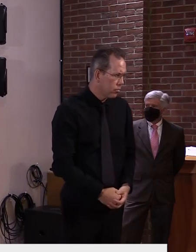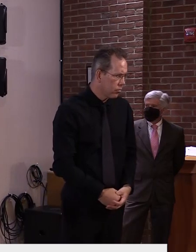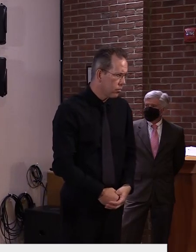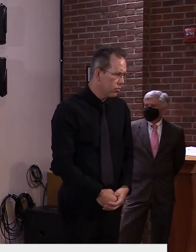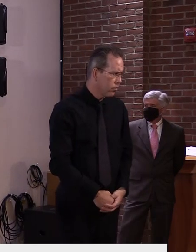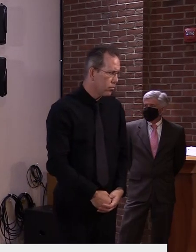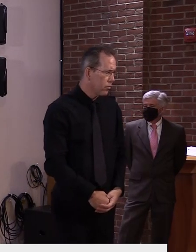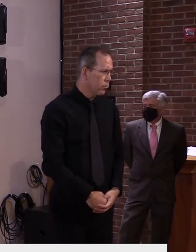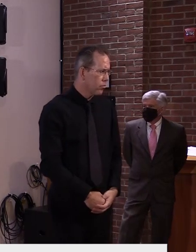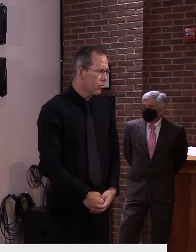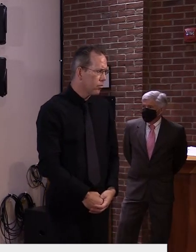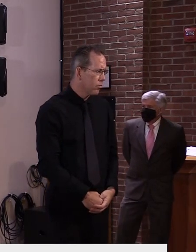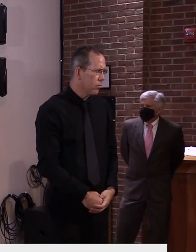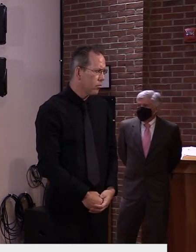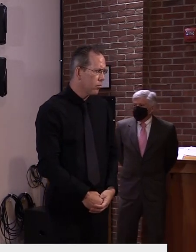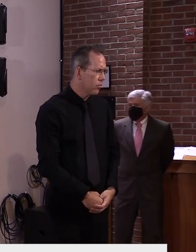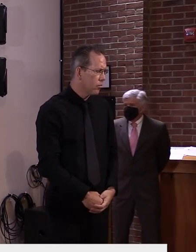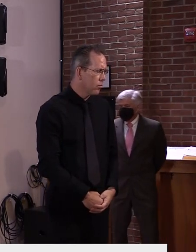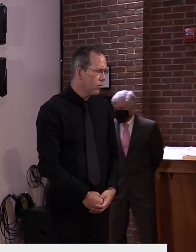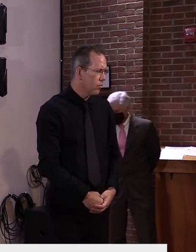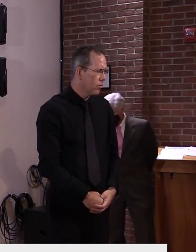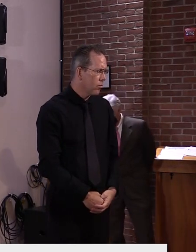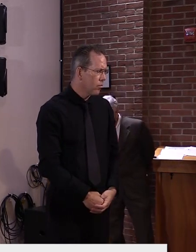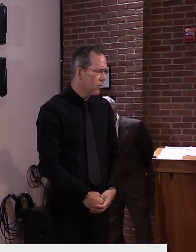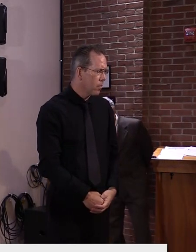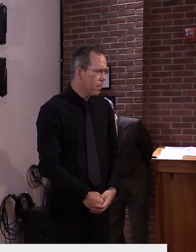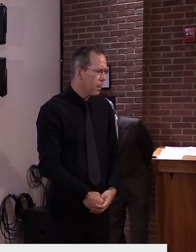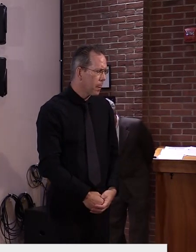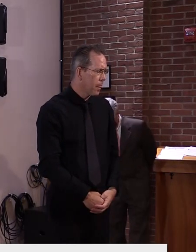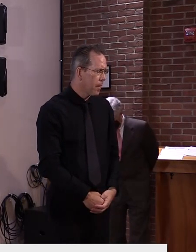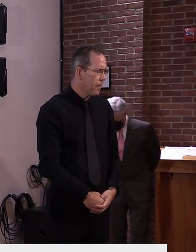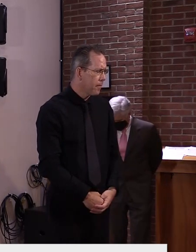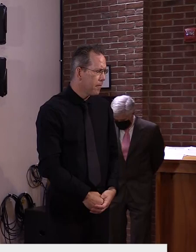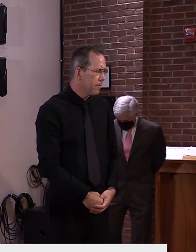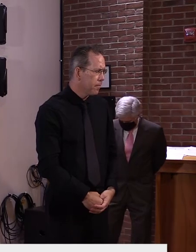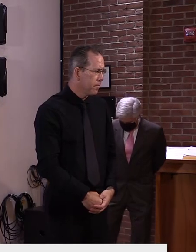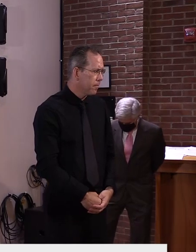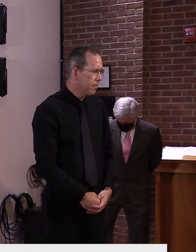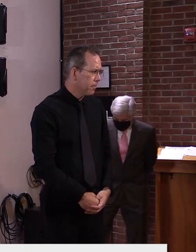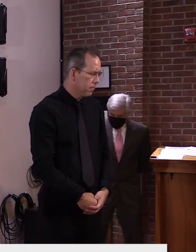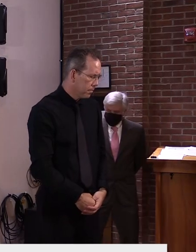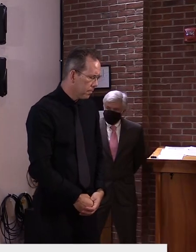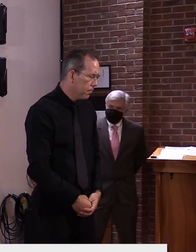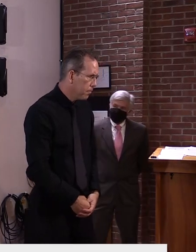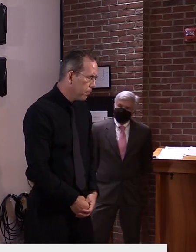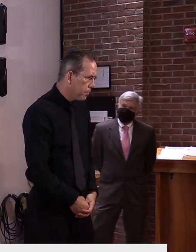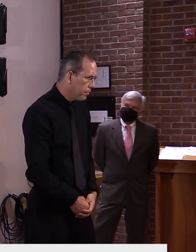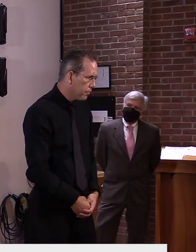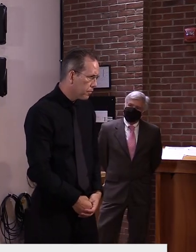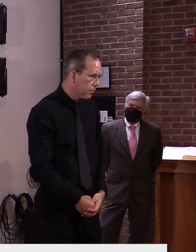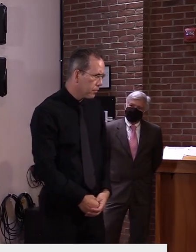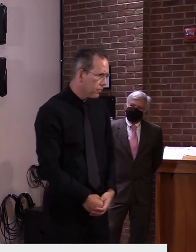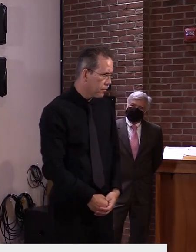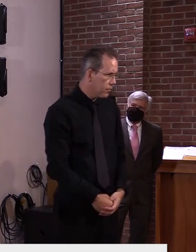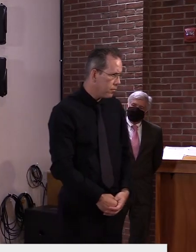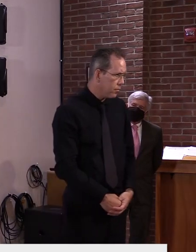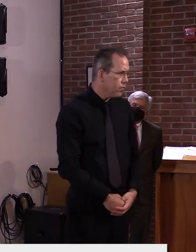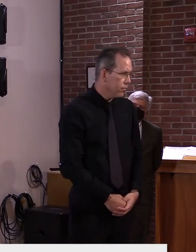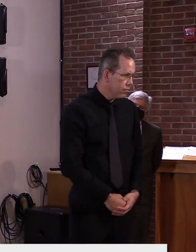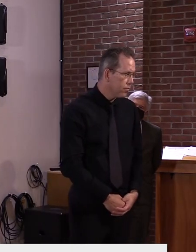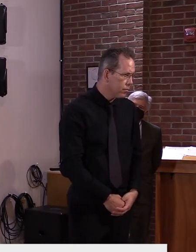of Vermonters wearing masks when they just run in to buy their beer, sandwich, cigarettes, whatever.